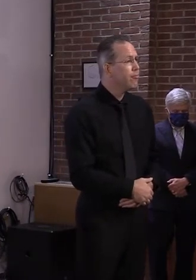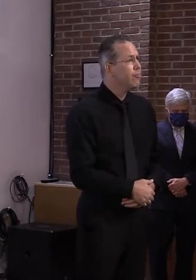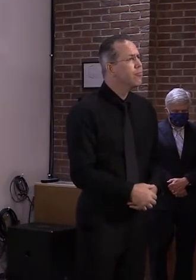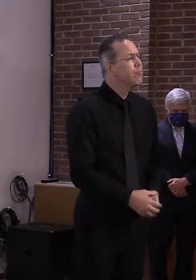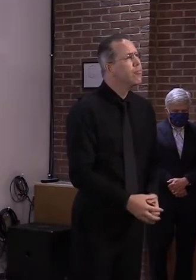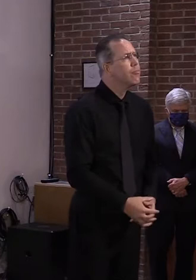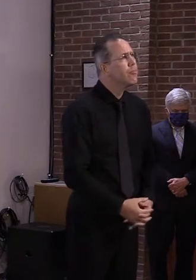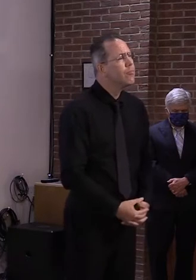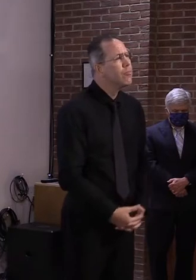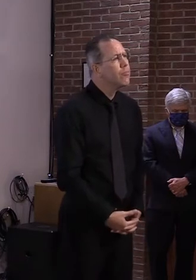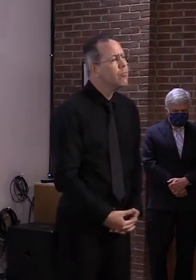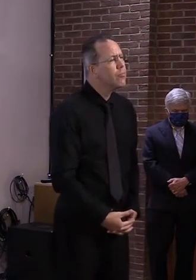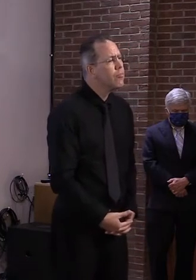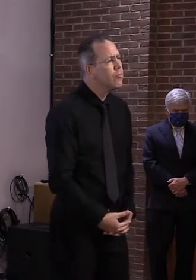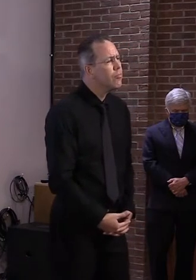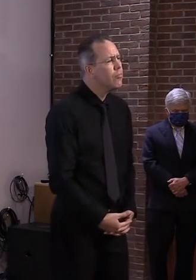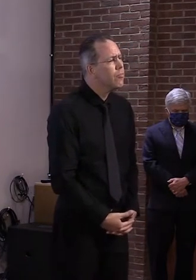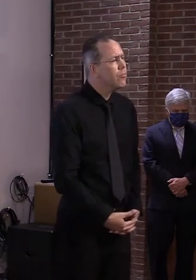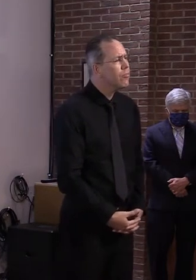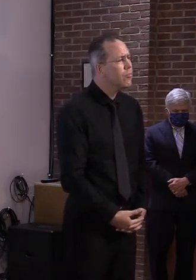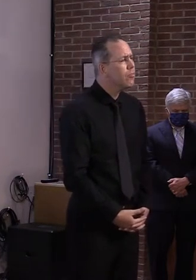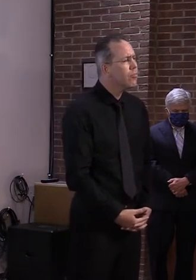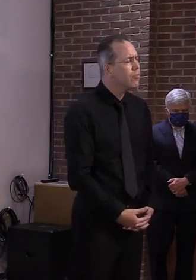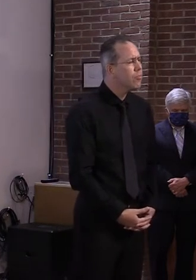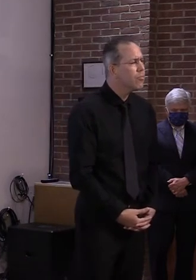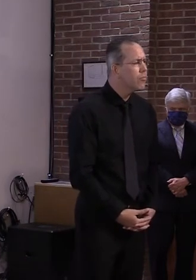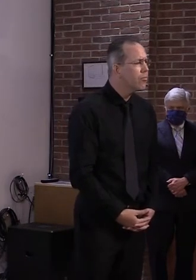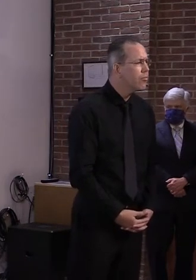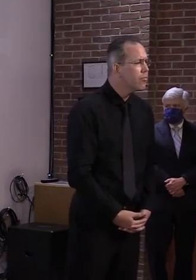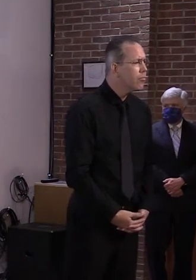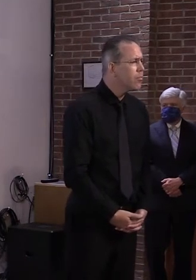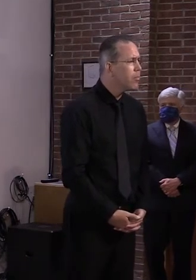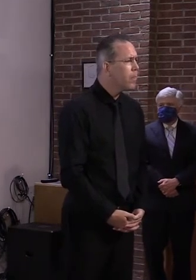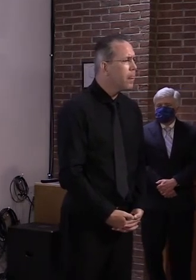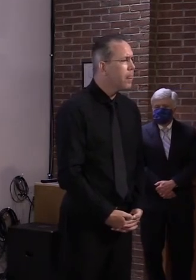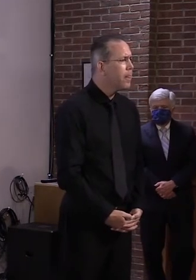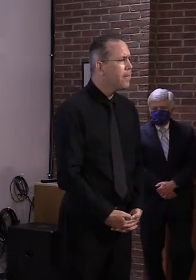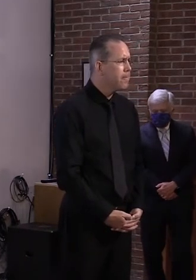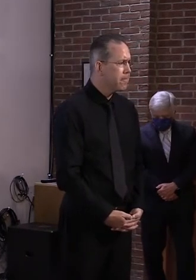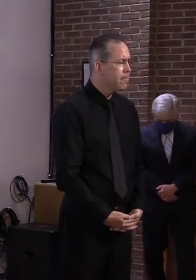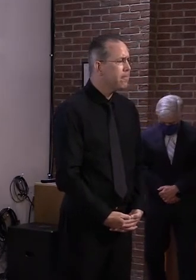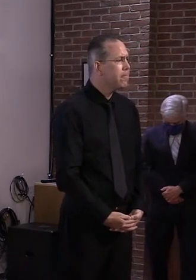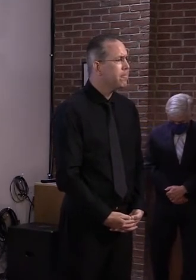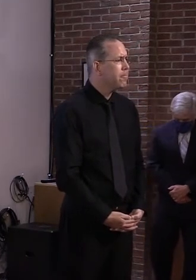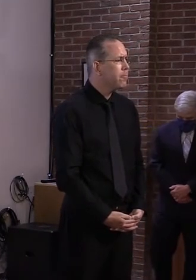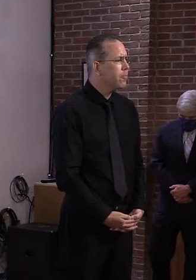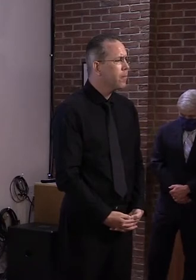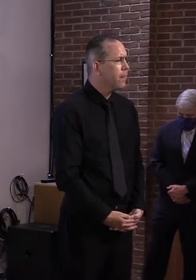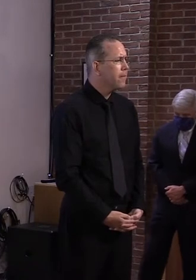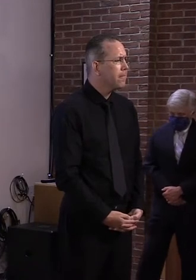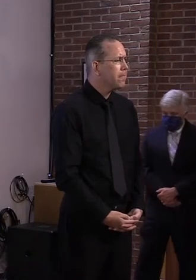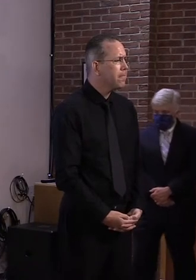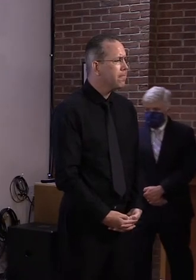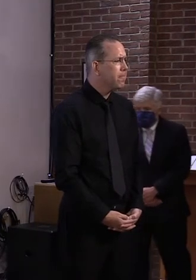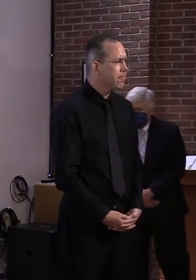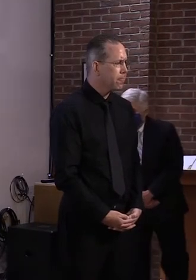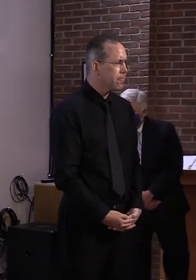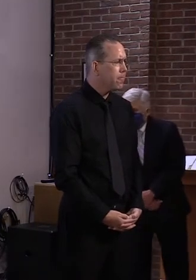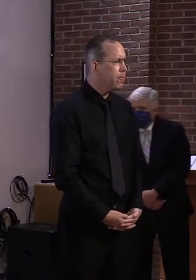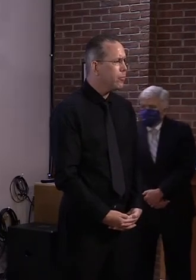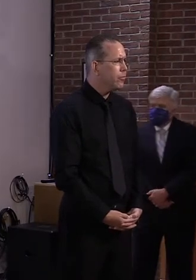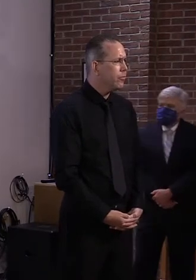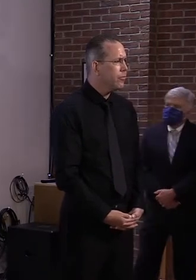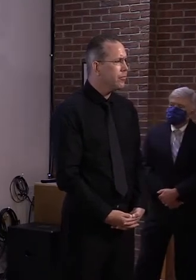Hi, I have a quick clarification with Fairhaven and then a question I'm going to ask about the travel map. Fairhaven, of the dozen cases, two